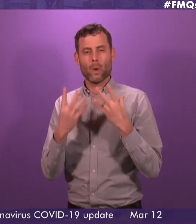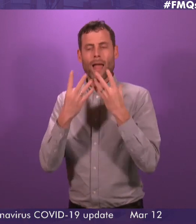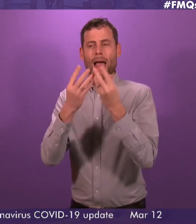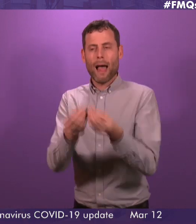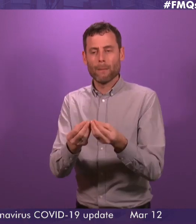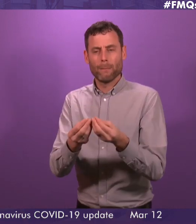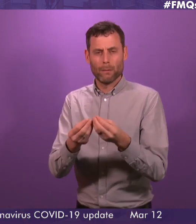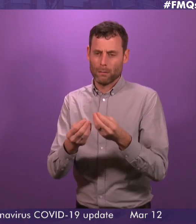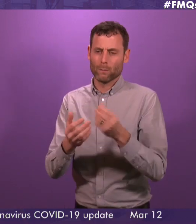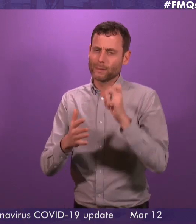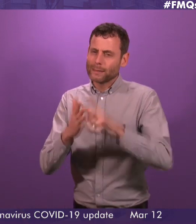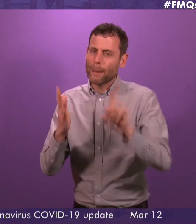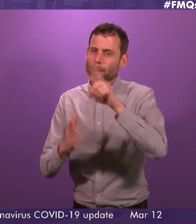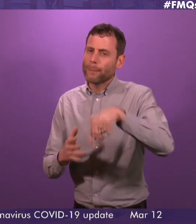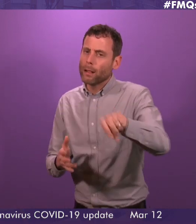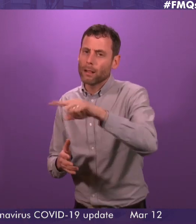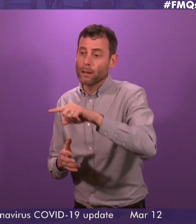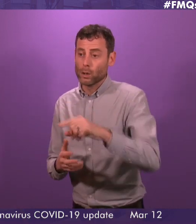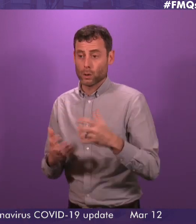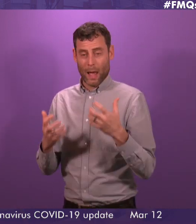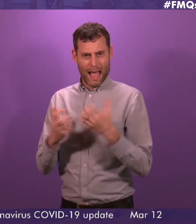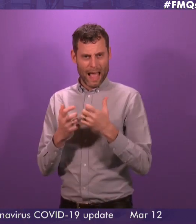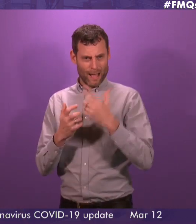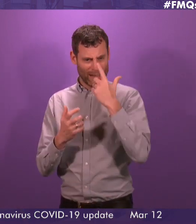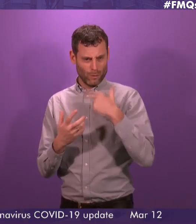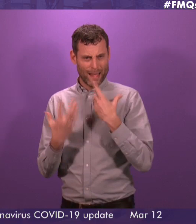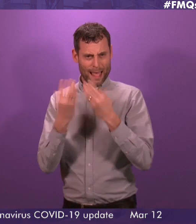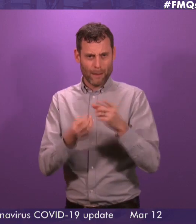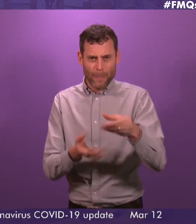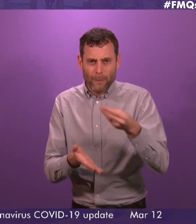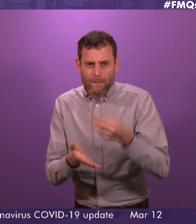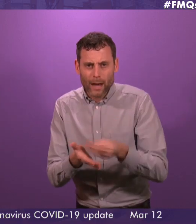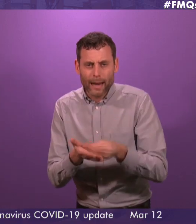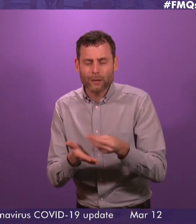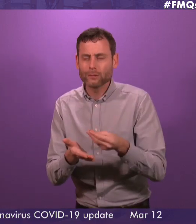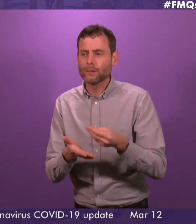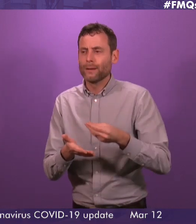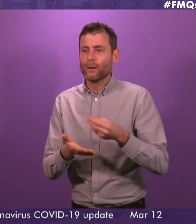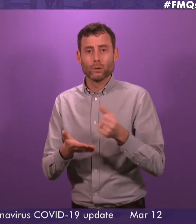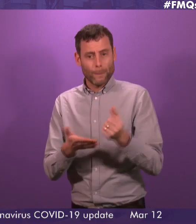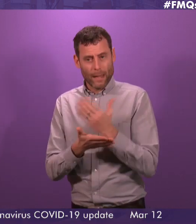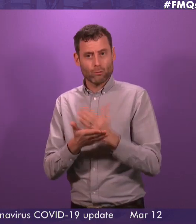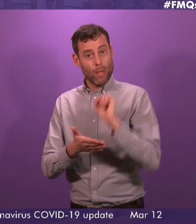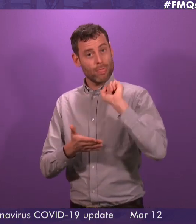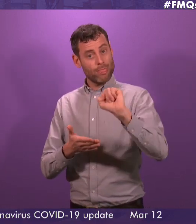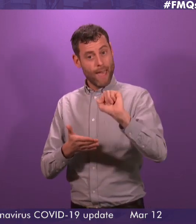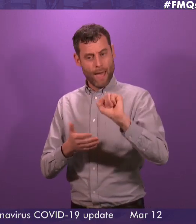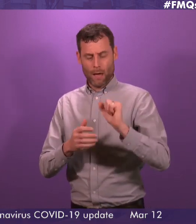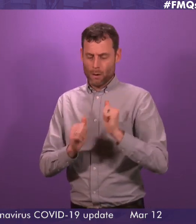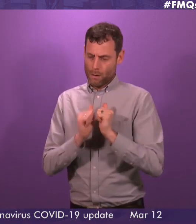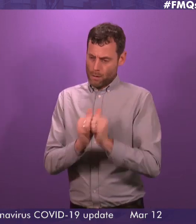will they look at how they can assist them either financially or in other ways to make sure these services continue over the next few